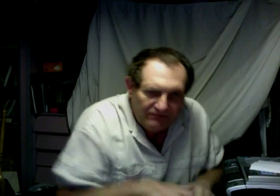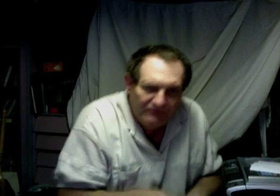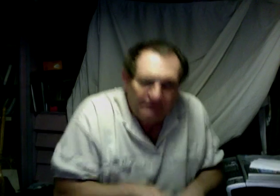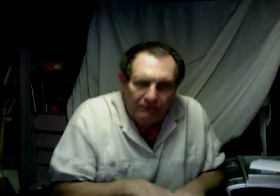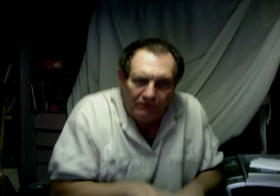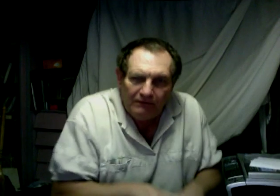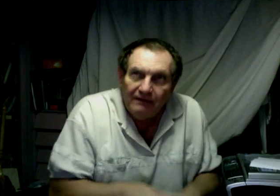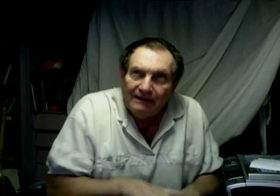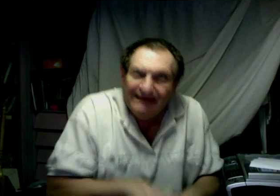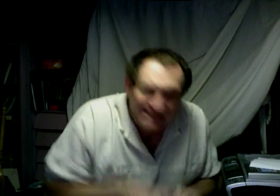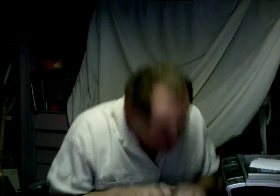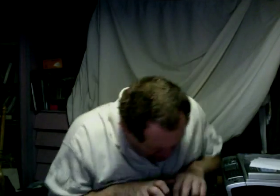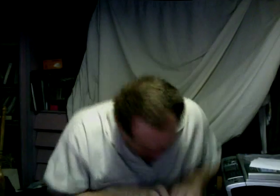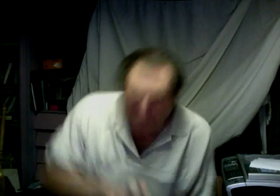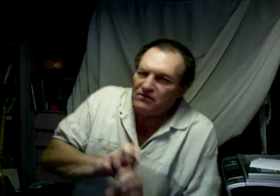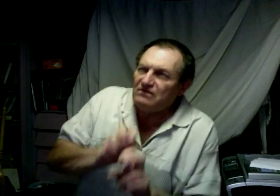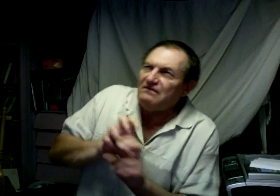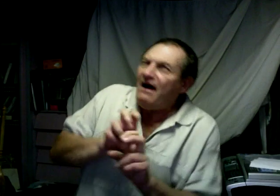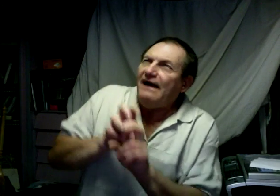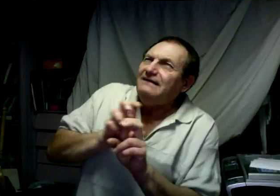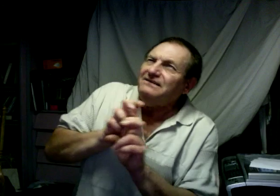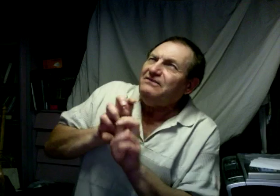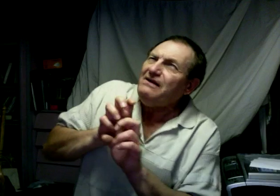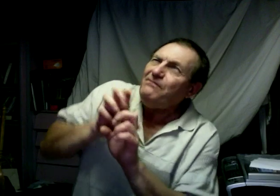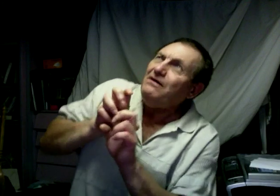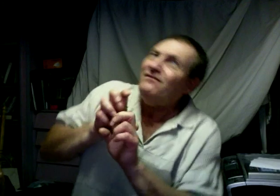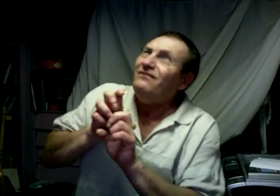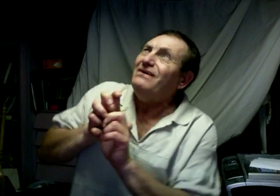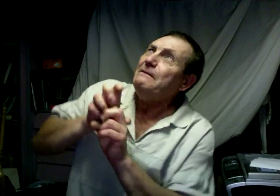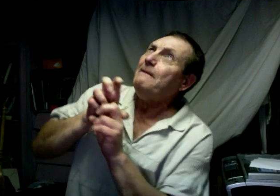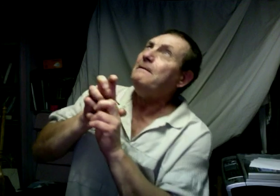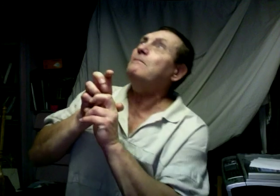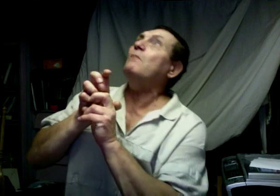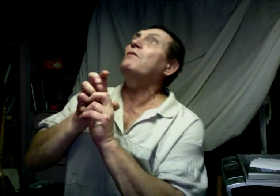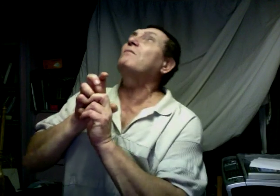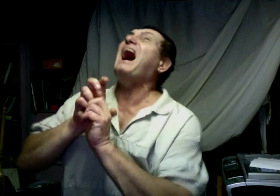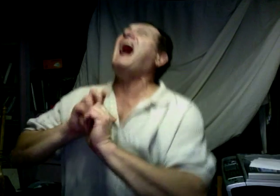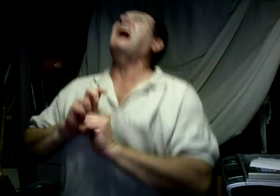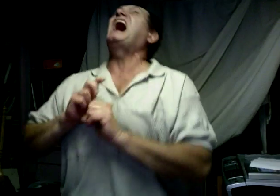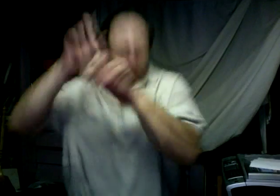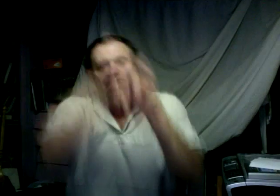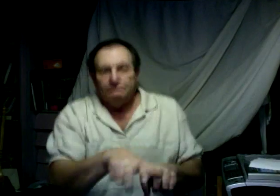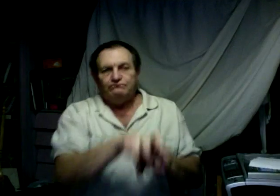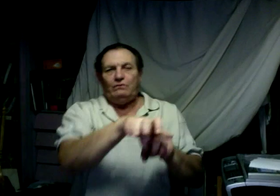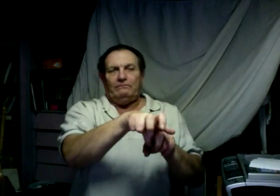as he could. And he jumped so high as he could up. Up, up, up, up, up, up, up, up.